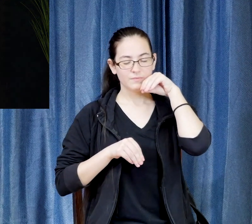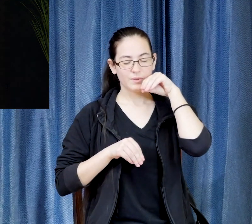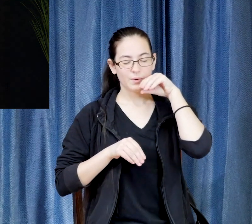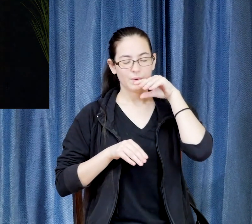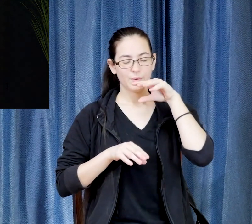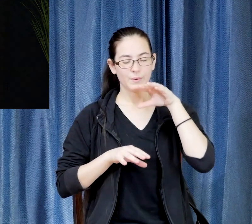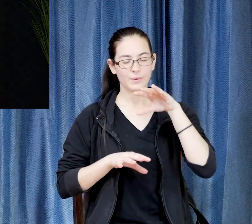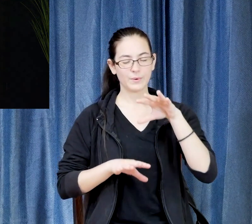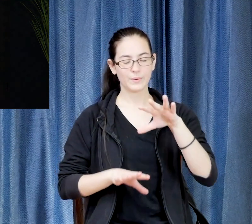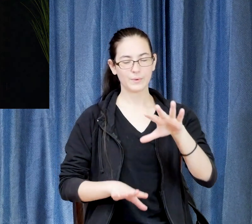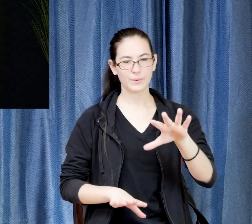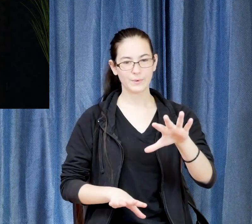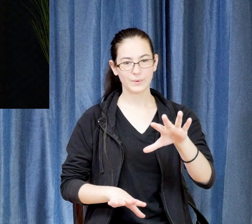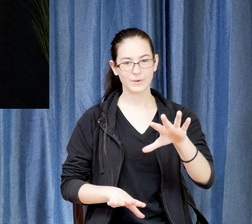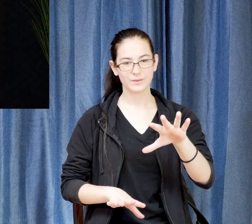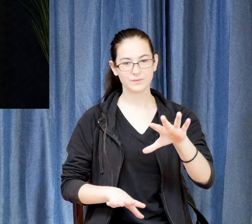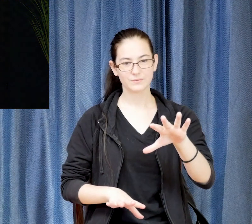letting go.